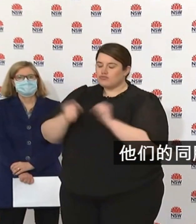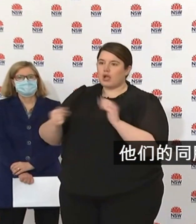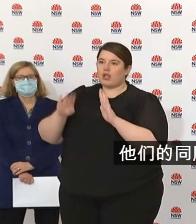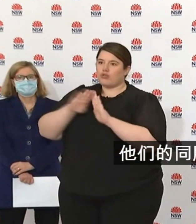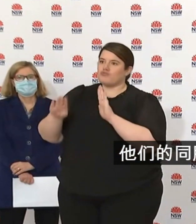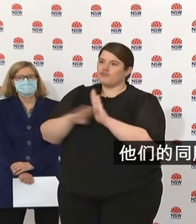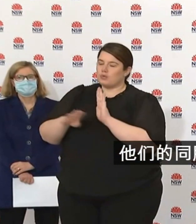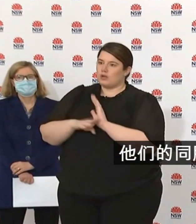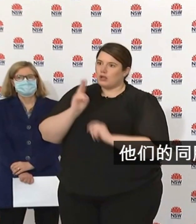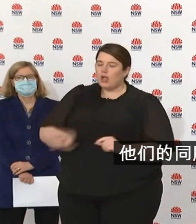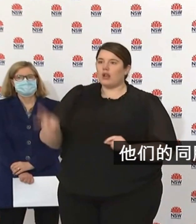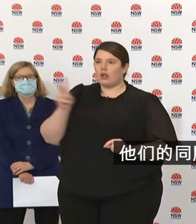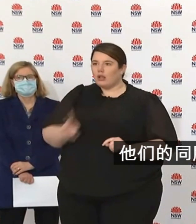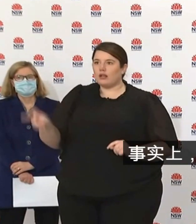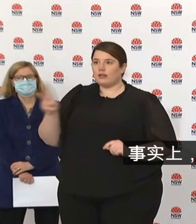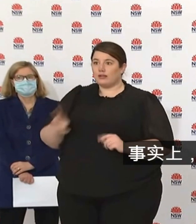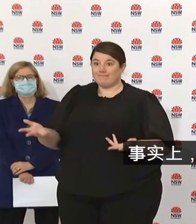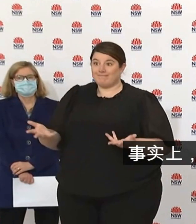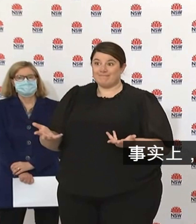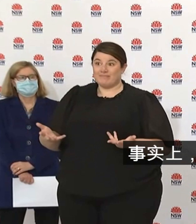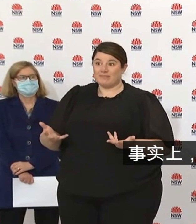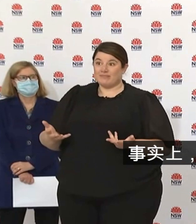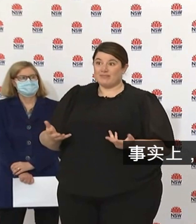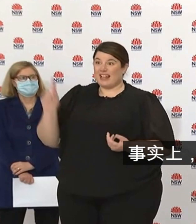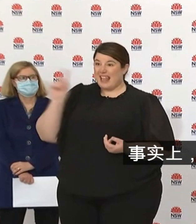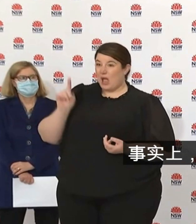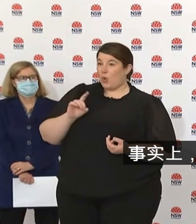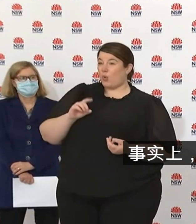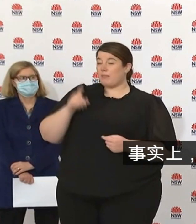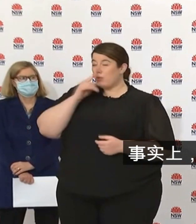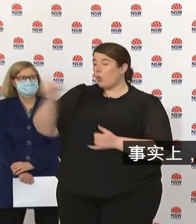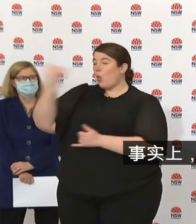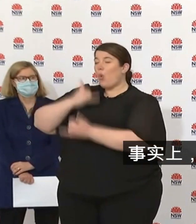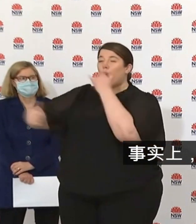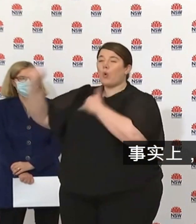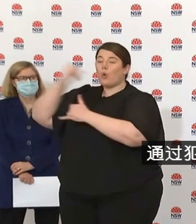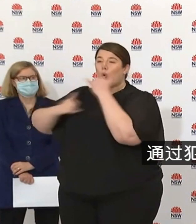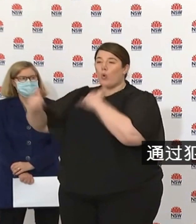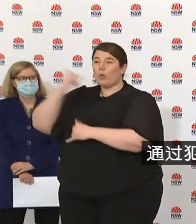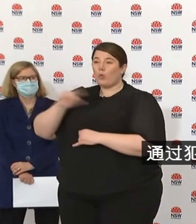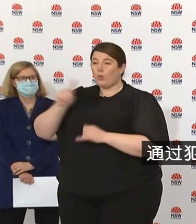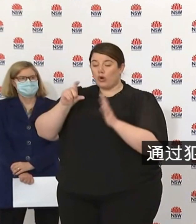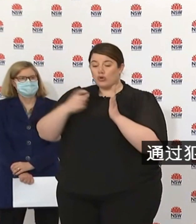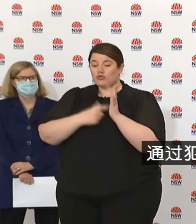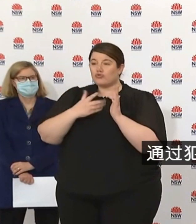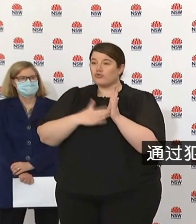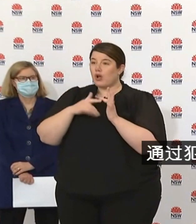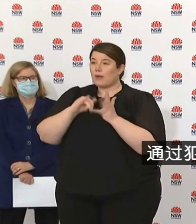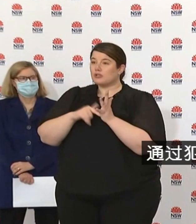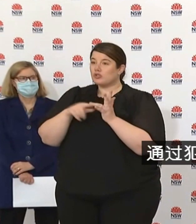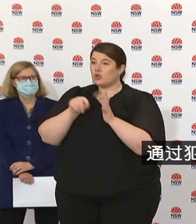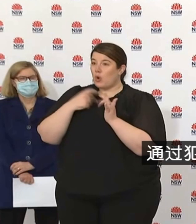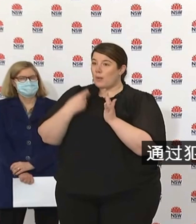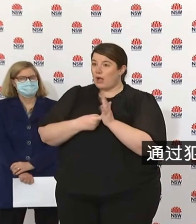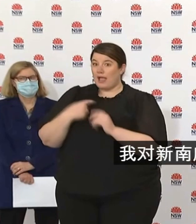residents doing the wrong thing. And that's evident by the fact that we are now getting tens of thousands of people reporting breaches through